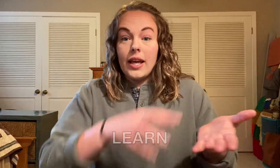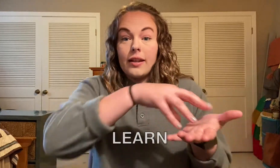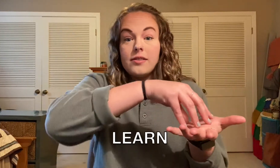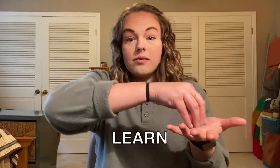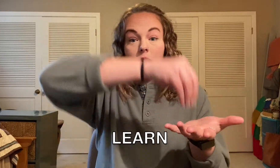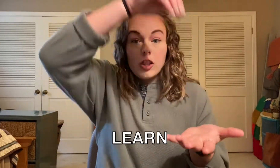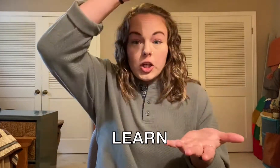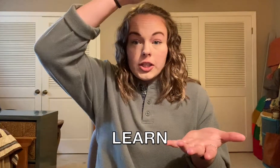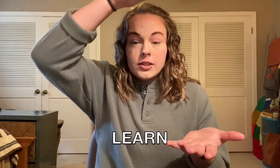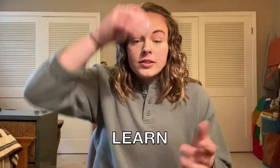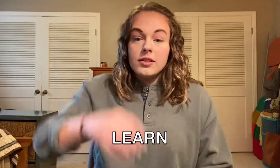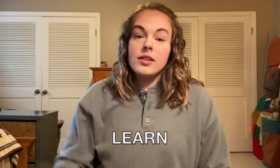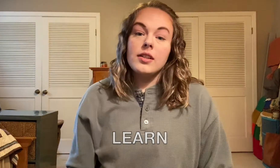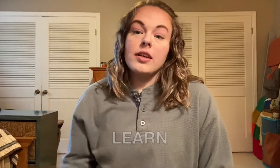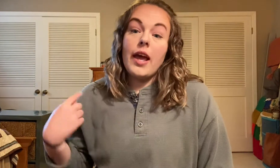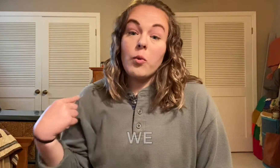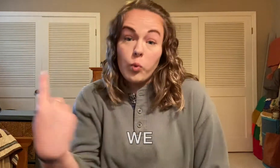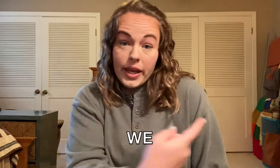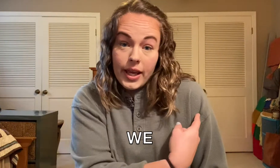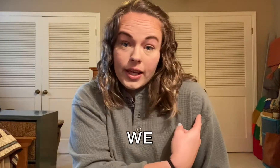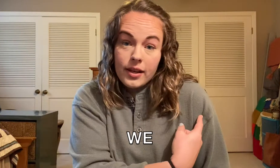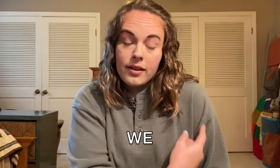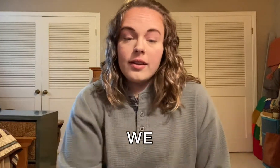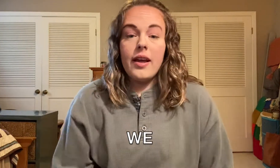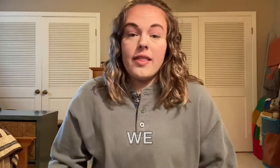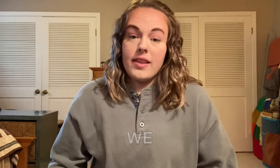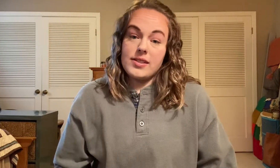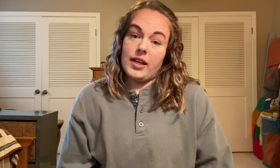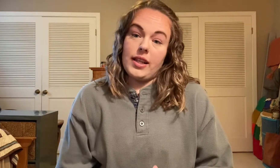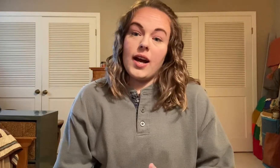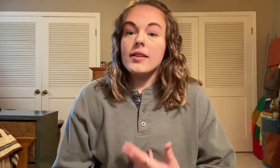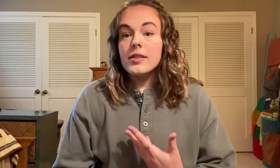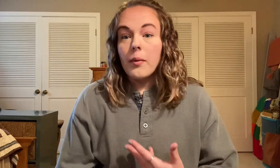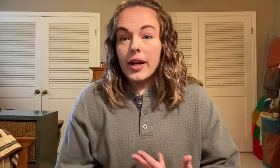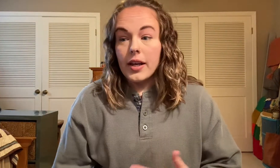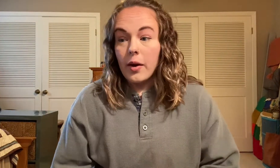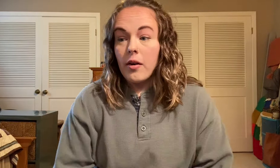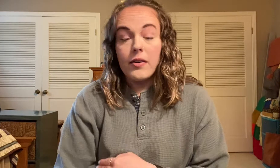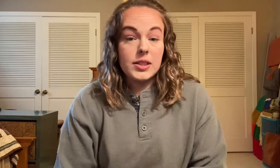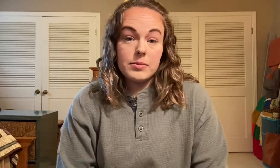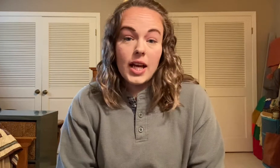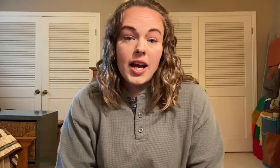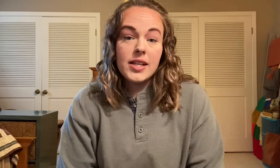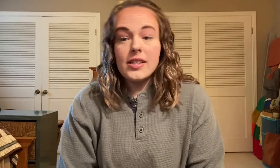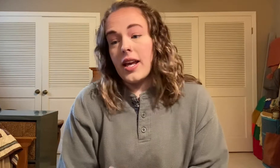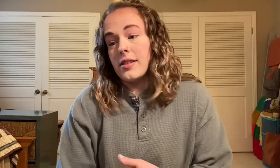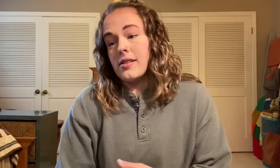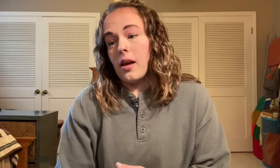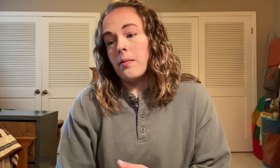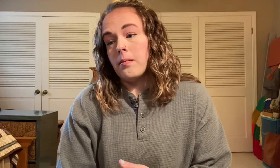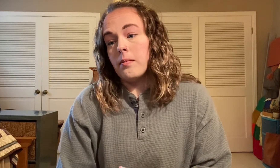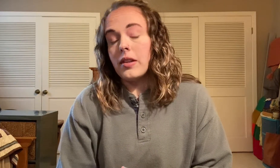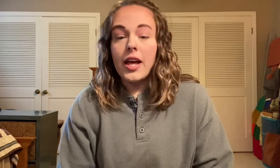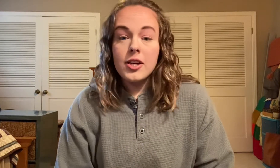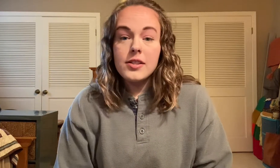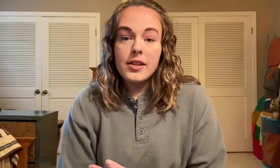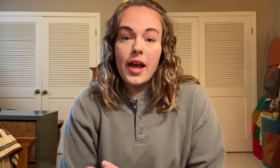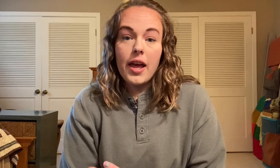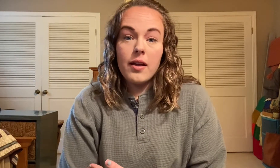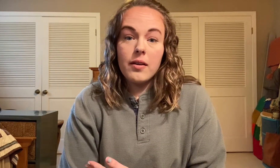said, learn and we and things like that. So we're gonna go over some signs and some letters and